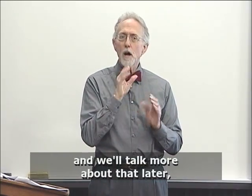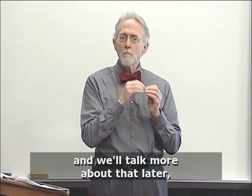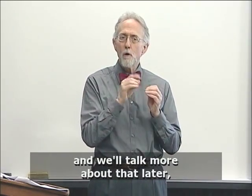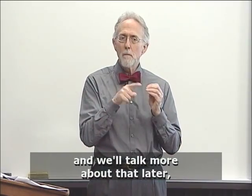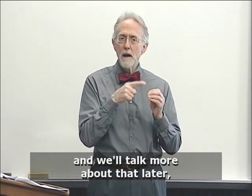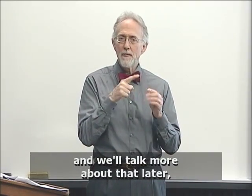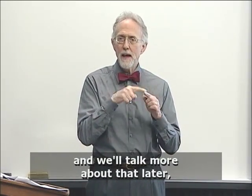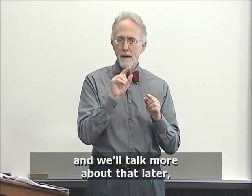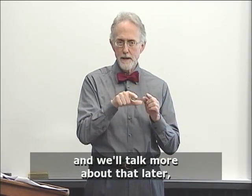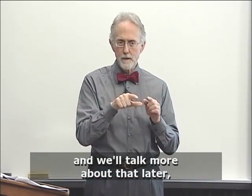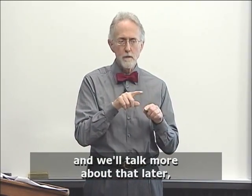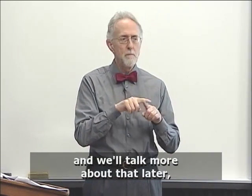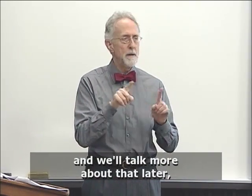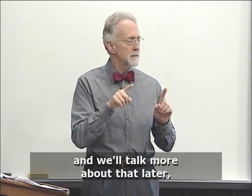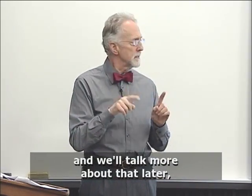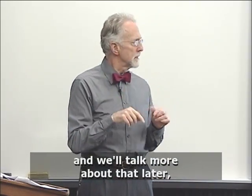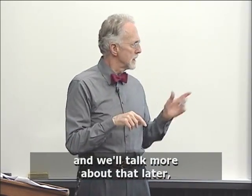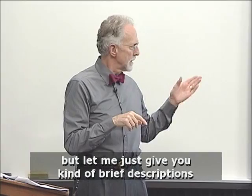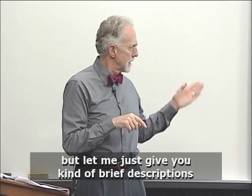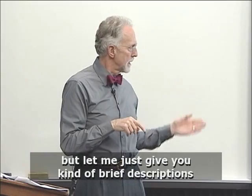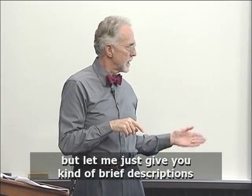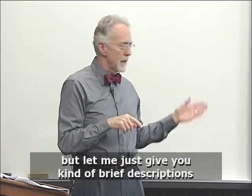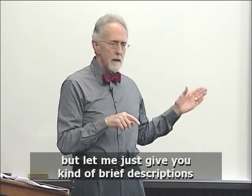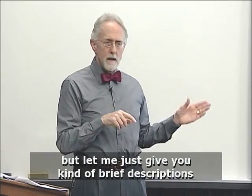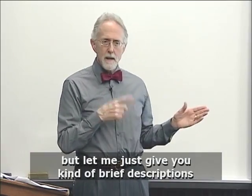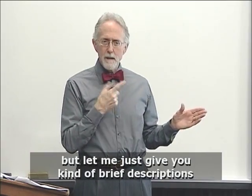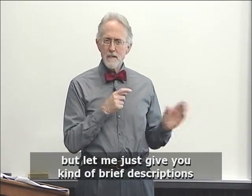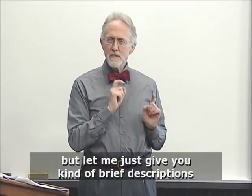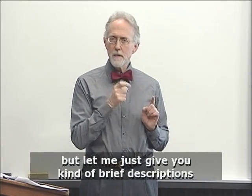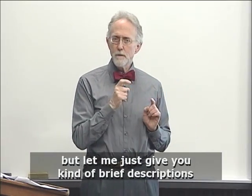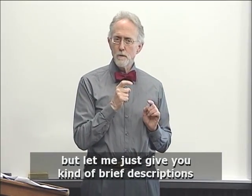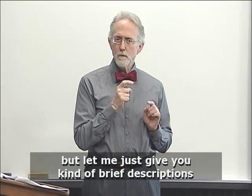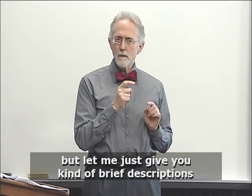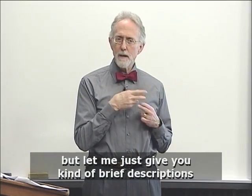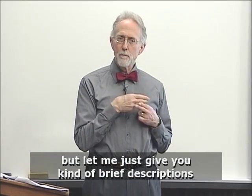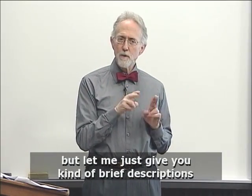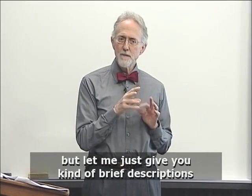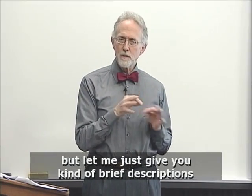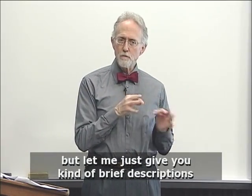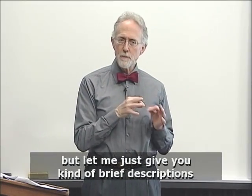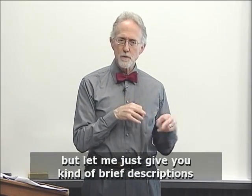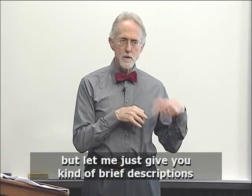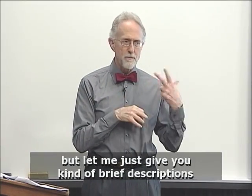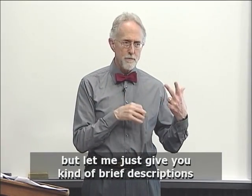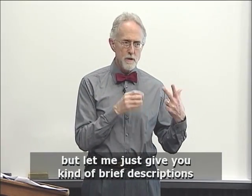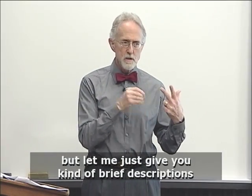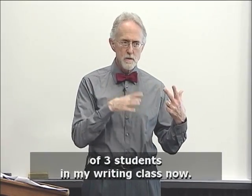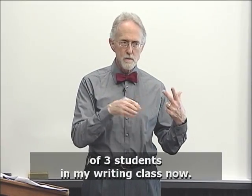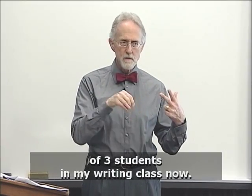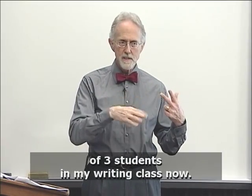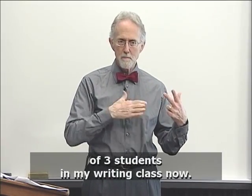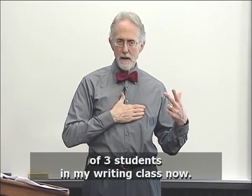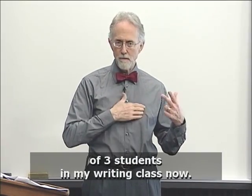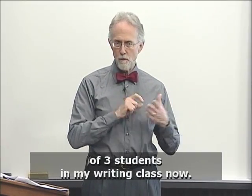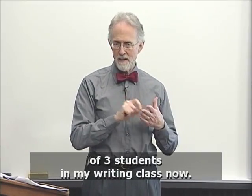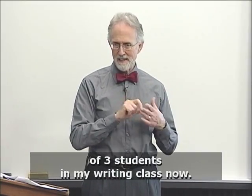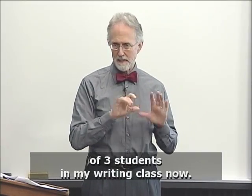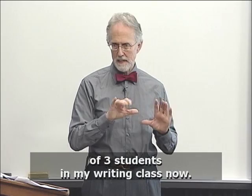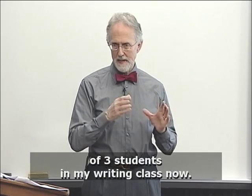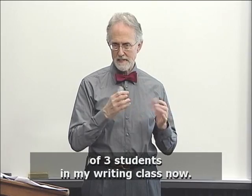more about that later, but let me just give you kind of brief descriptions of 3 students in my writing class